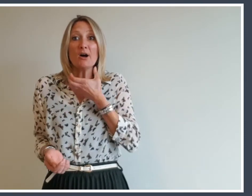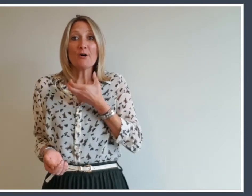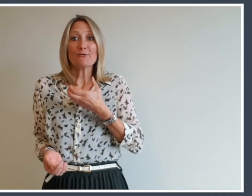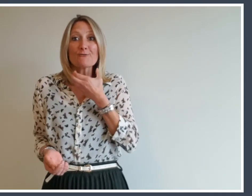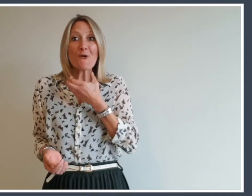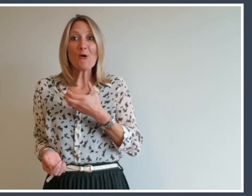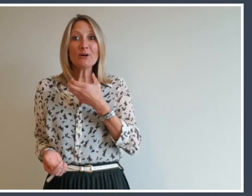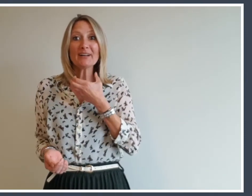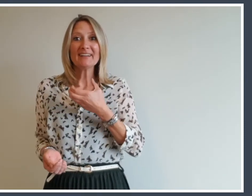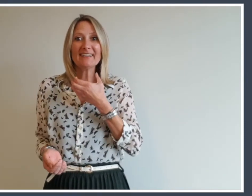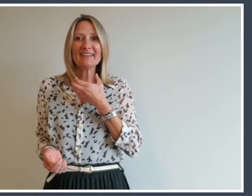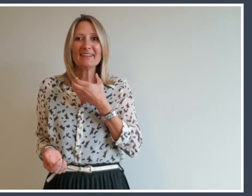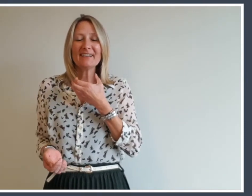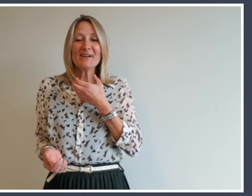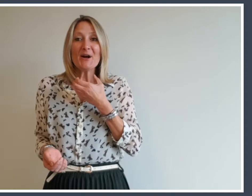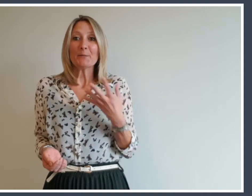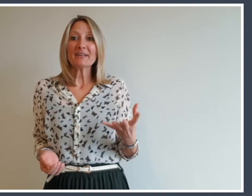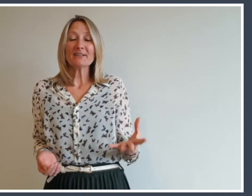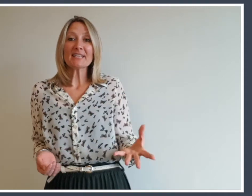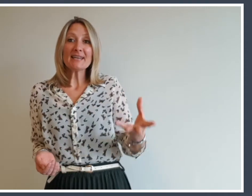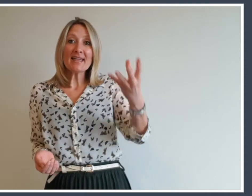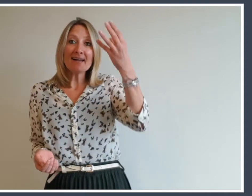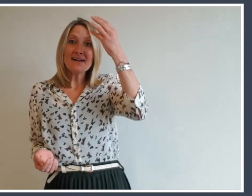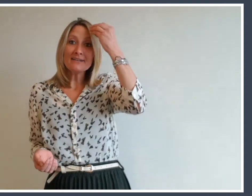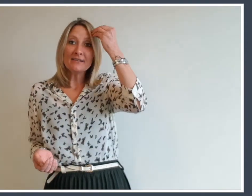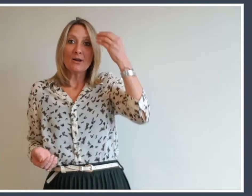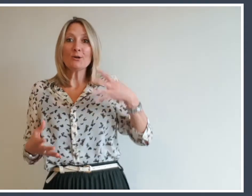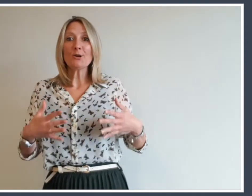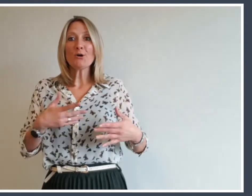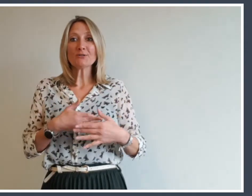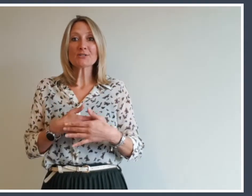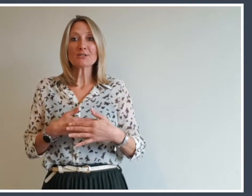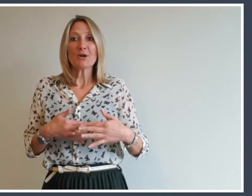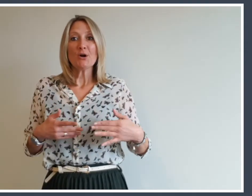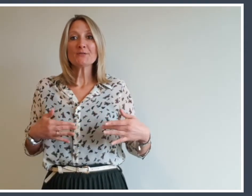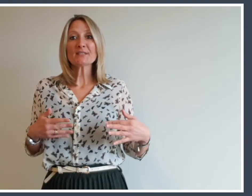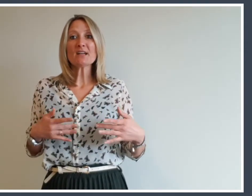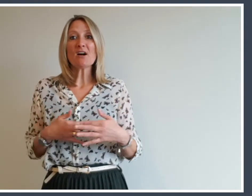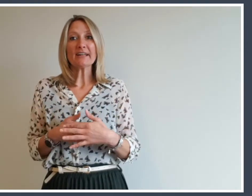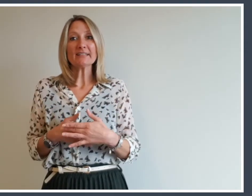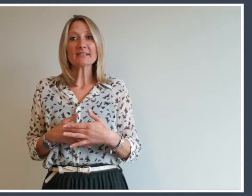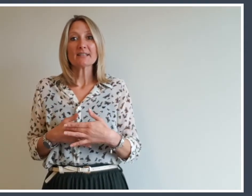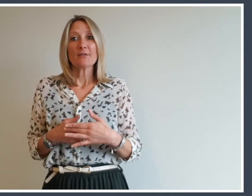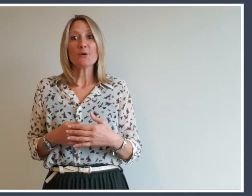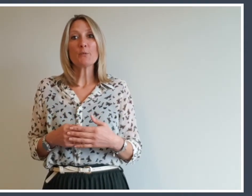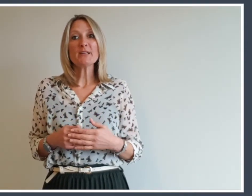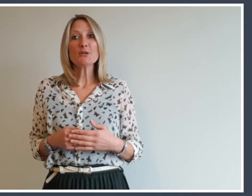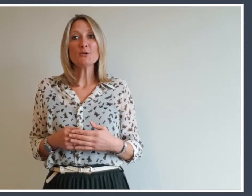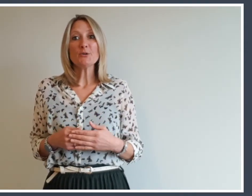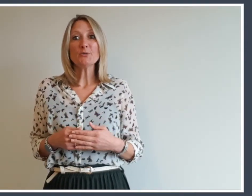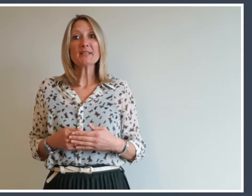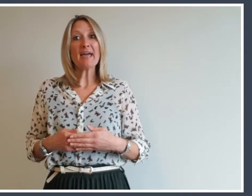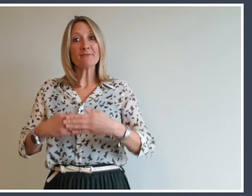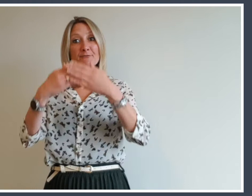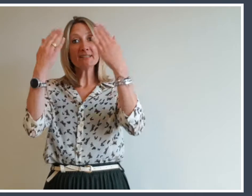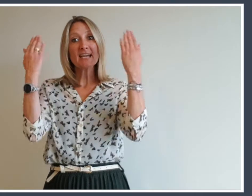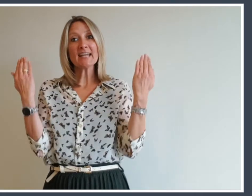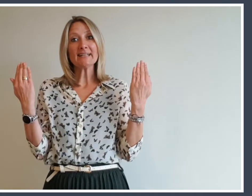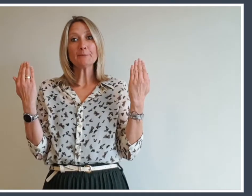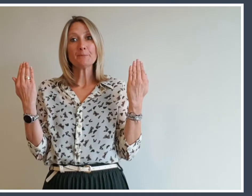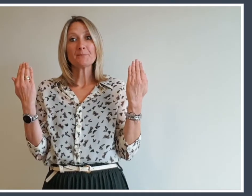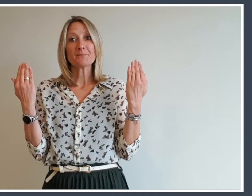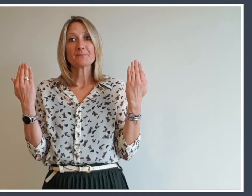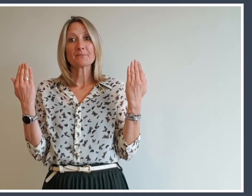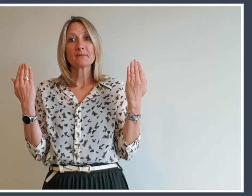a Frog. We're going to learn lots of signs that we use every